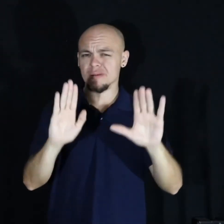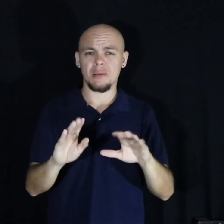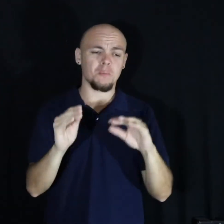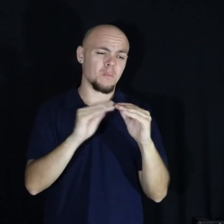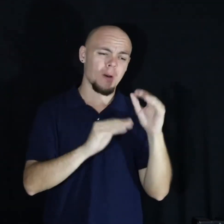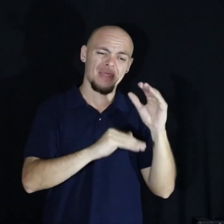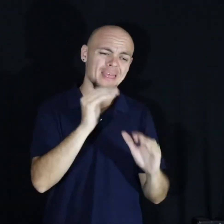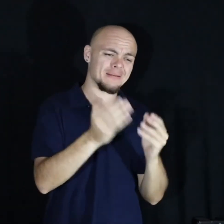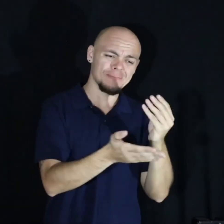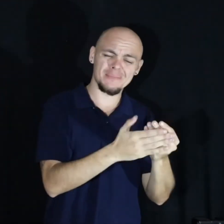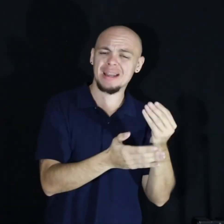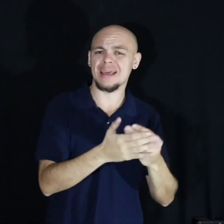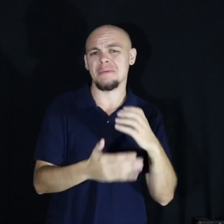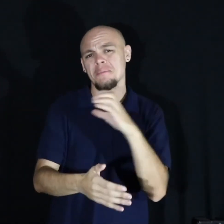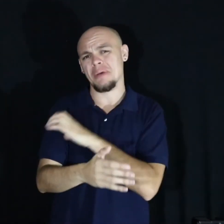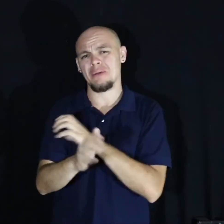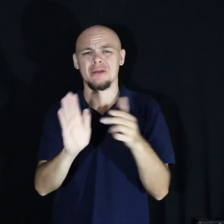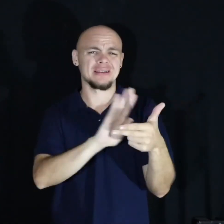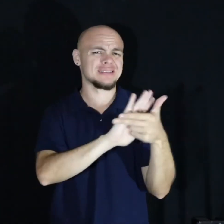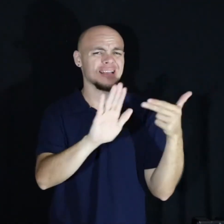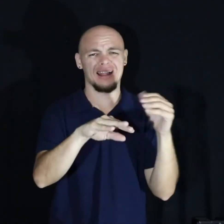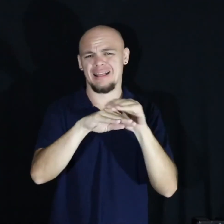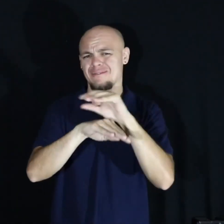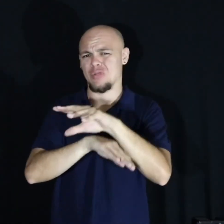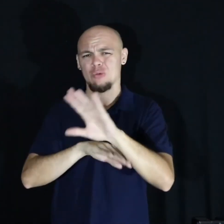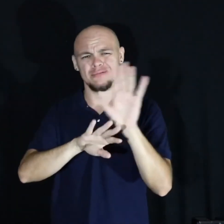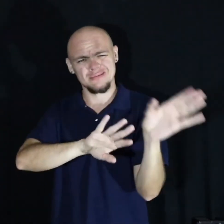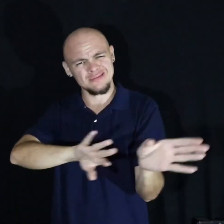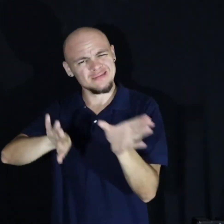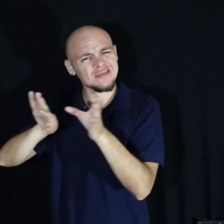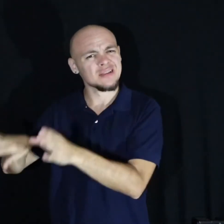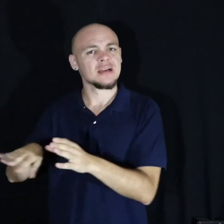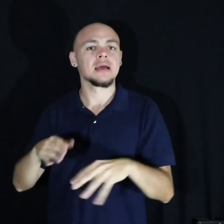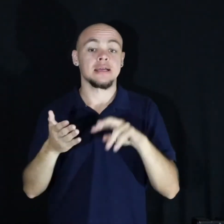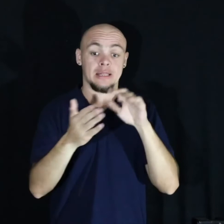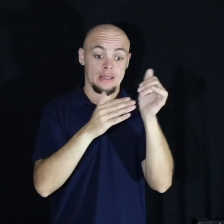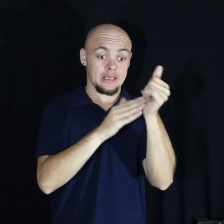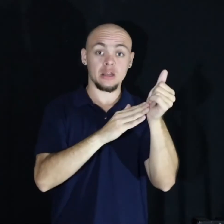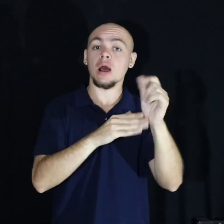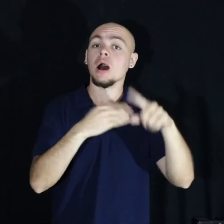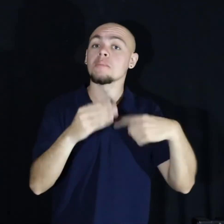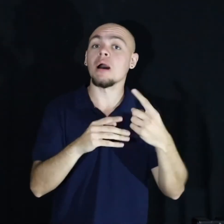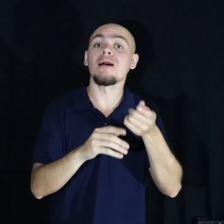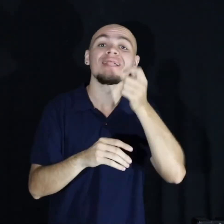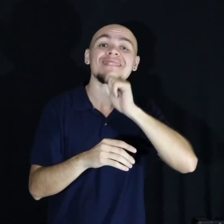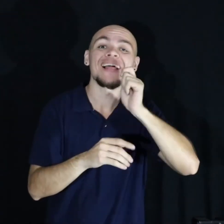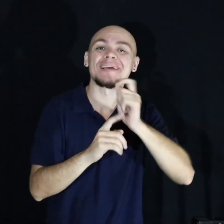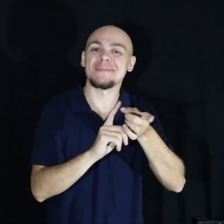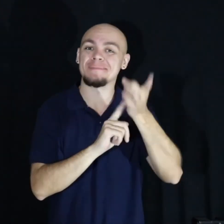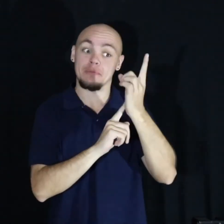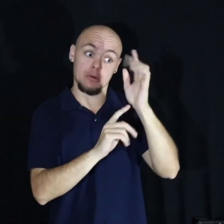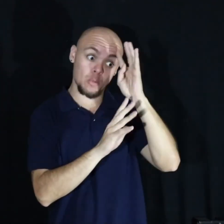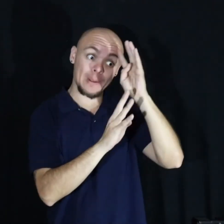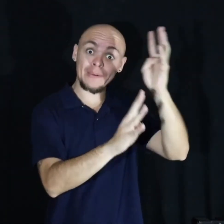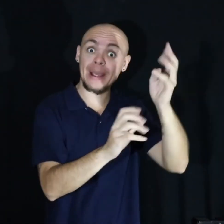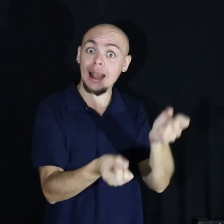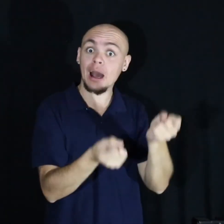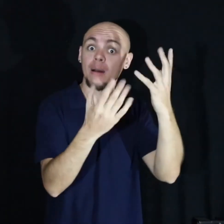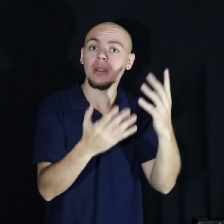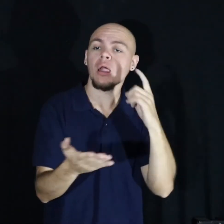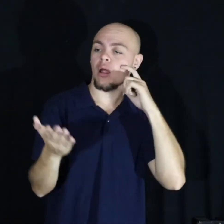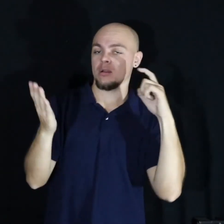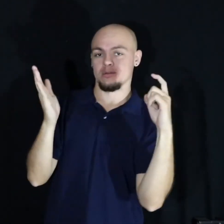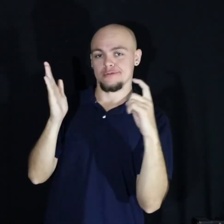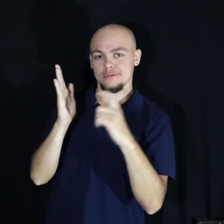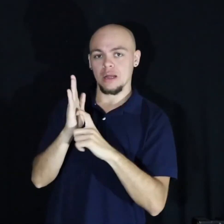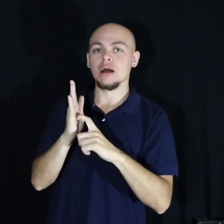and power and titles and influence. We need to redefine leadership as being about lollipop moments. How many of them we create, how many of them we acknowledge,